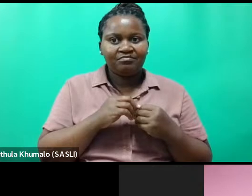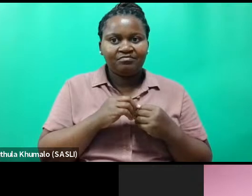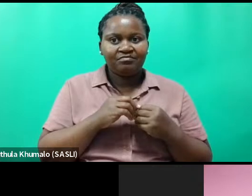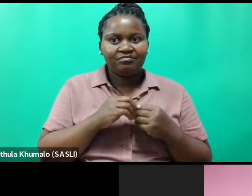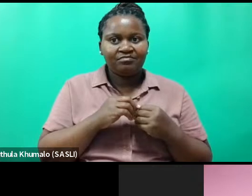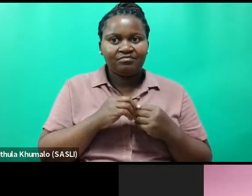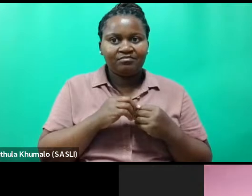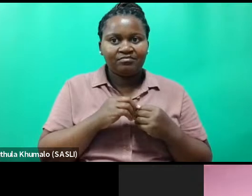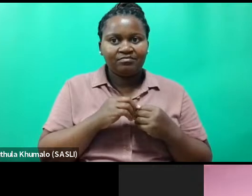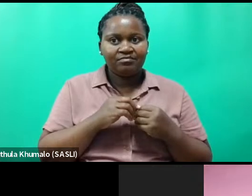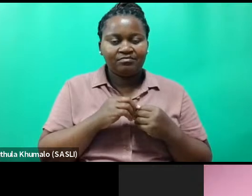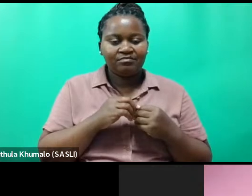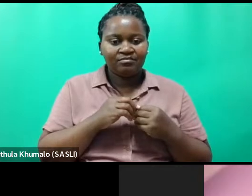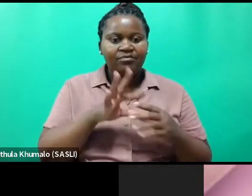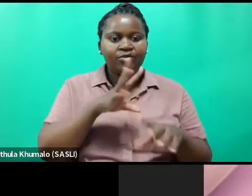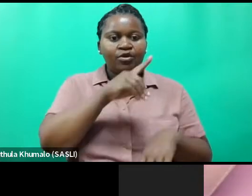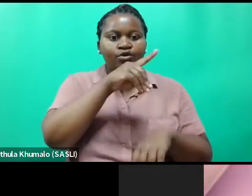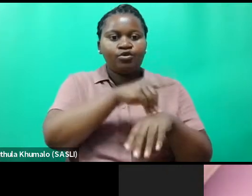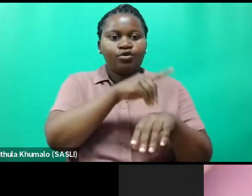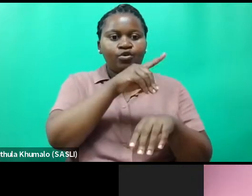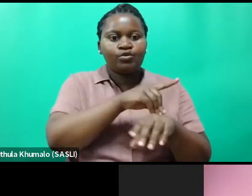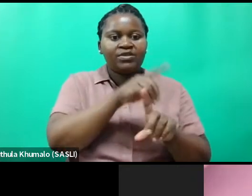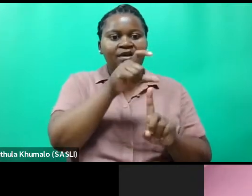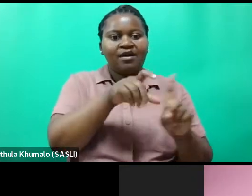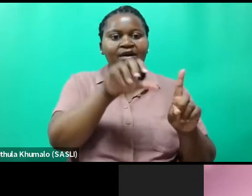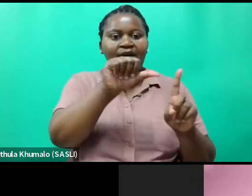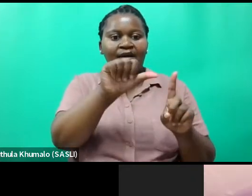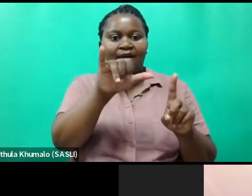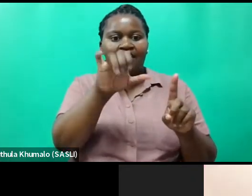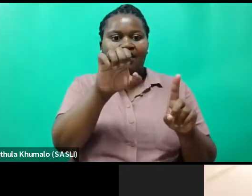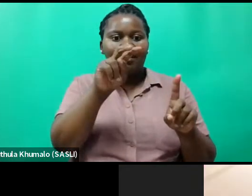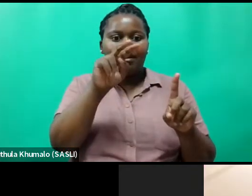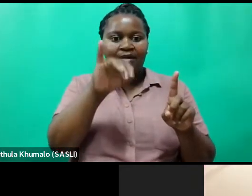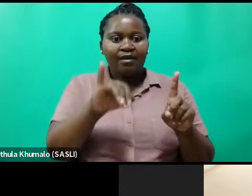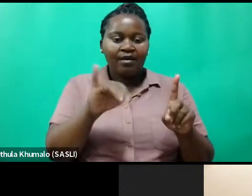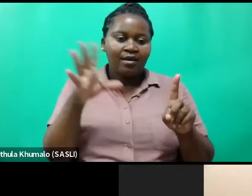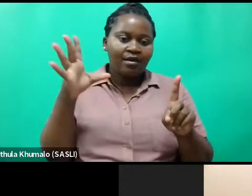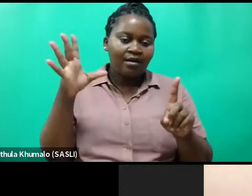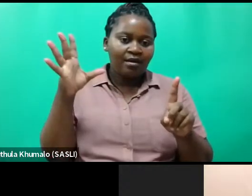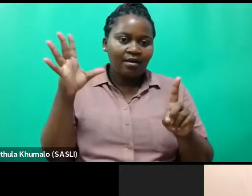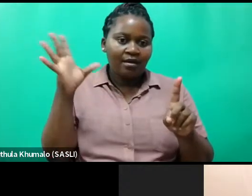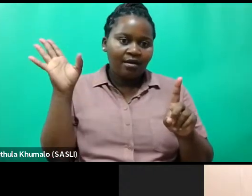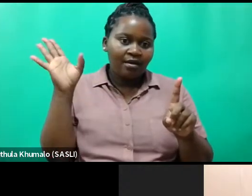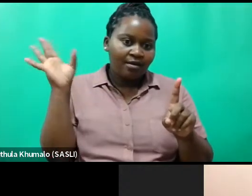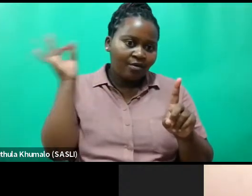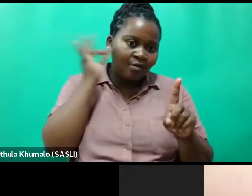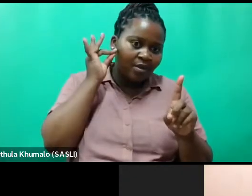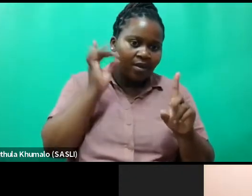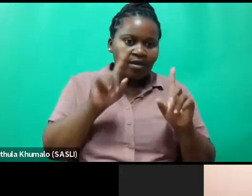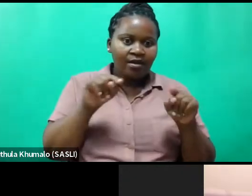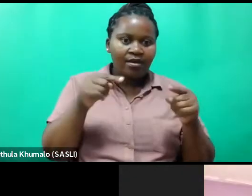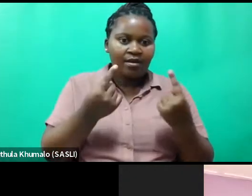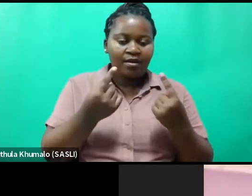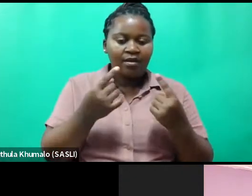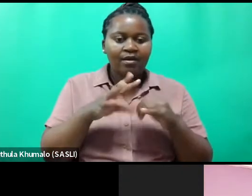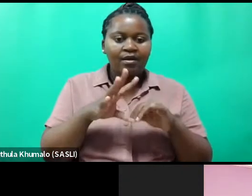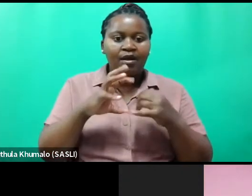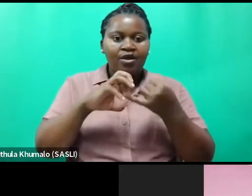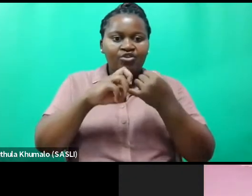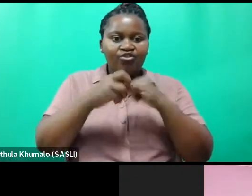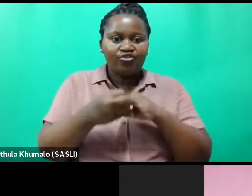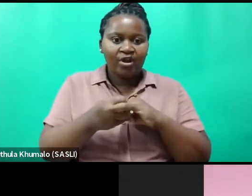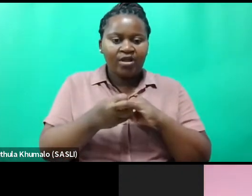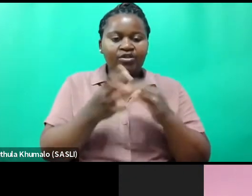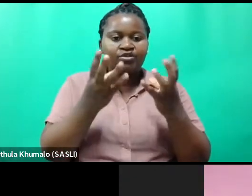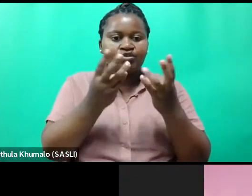Dr. Ayeni, we can't hear you. You are muted. Please unmute yourself and try to sort out the sound issue there on